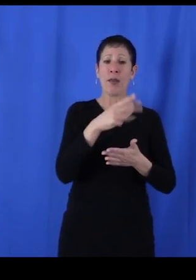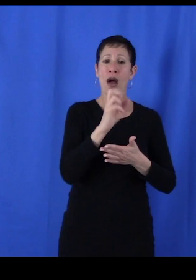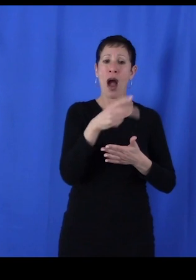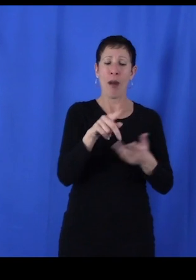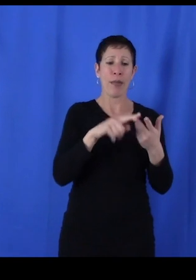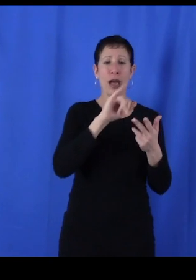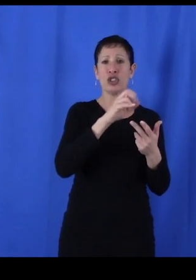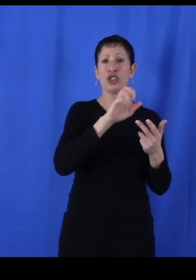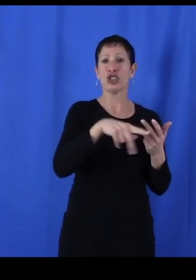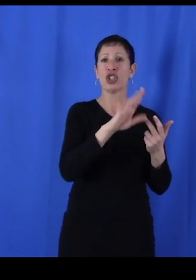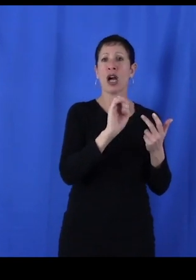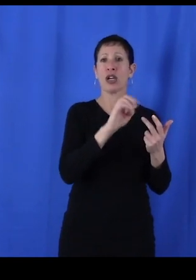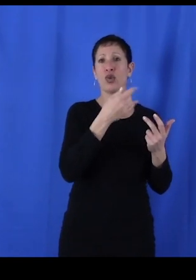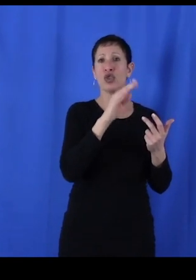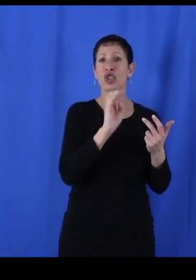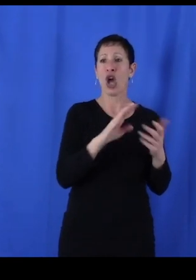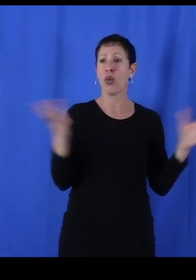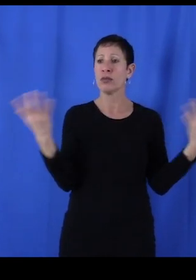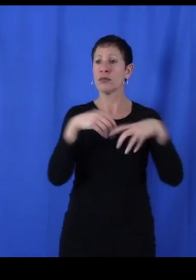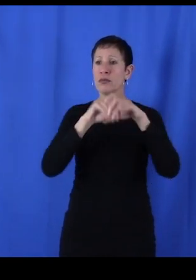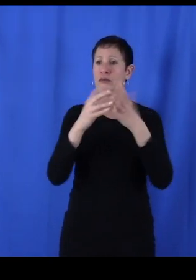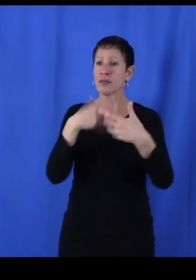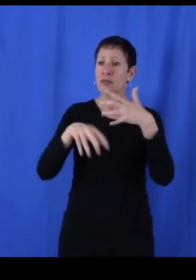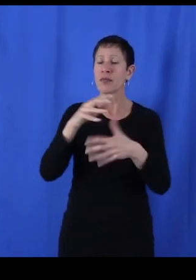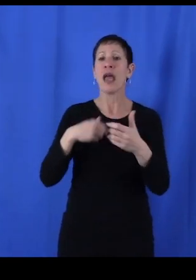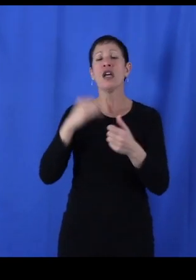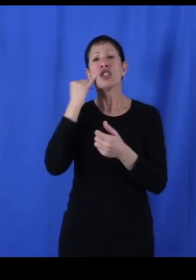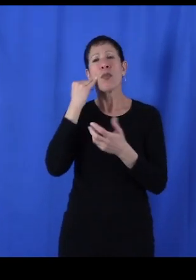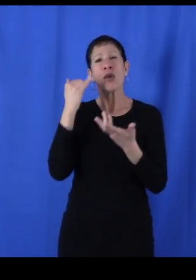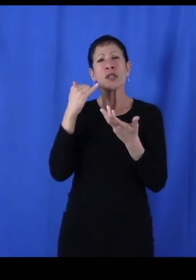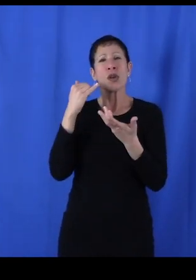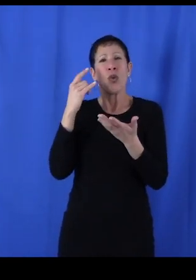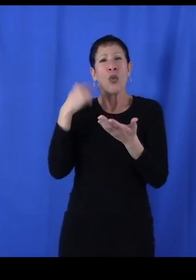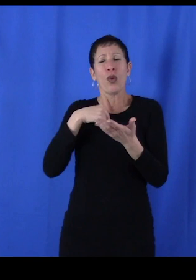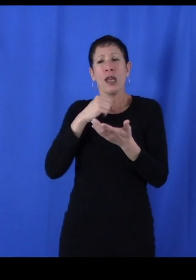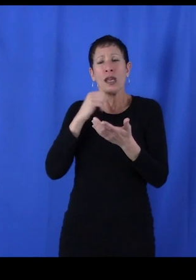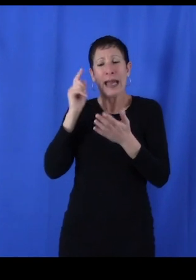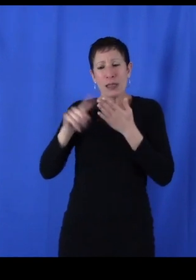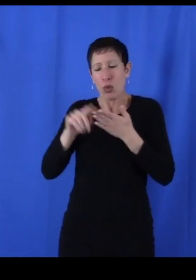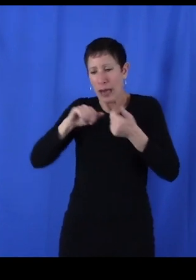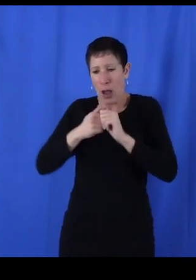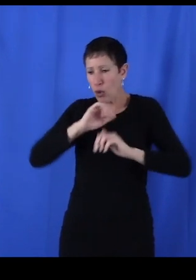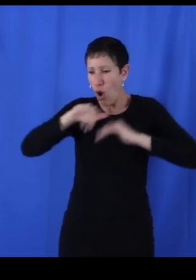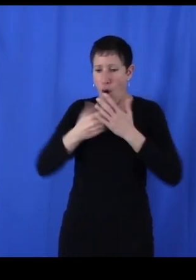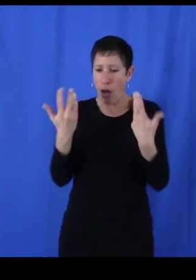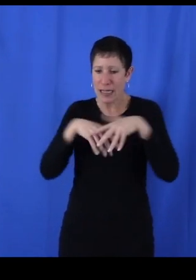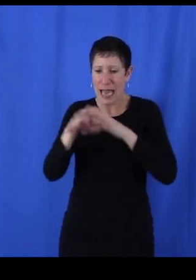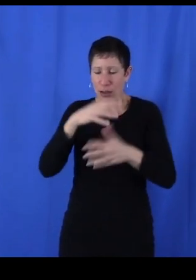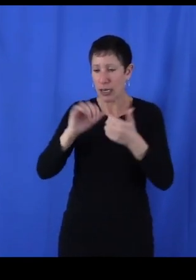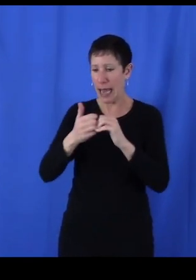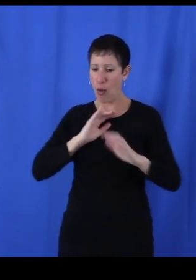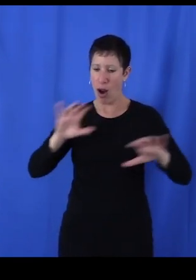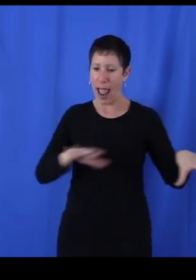Cousteau, right? What would happen if we explored how we're all entangled, how our actions